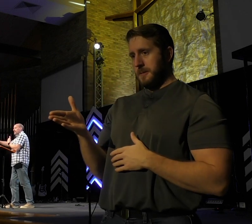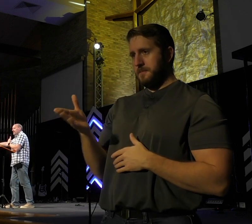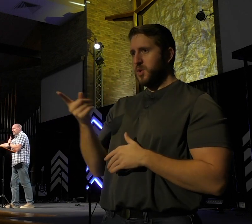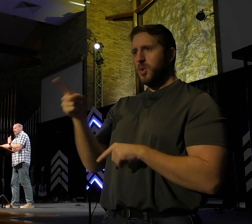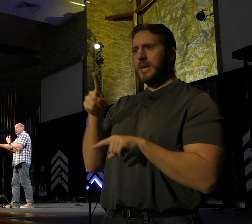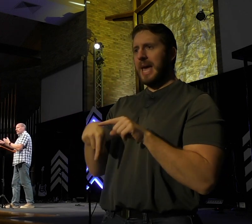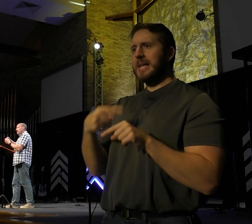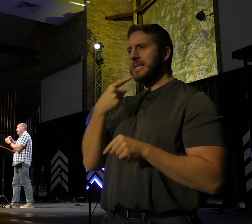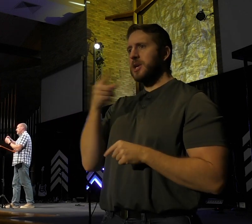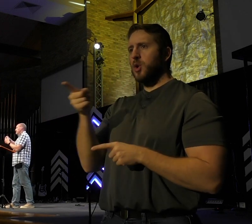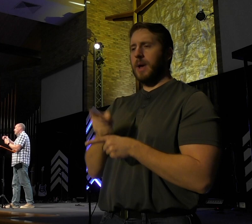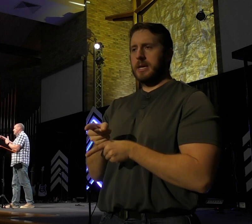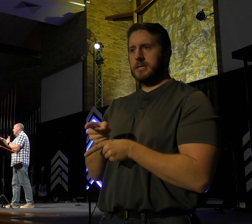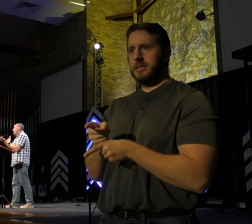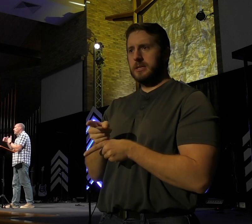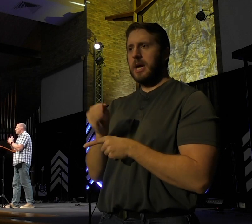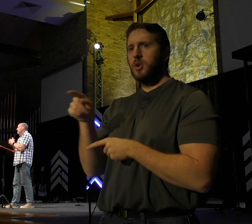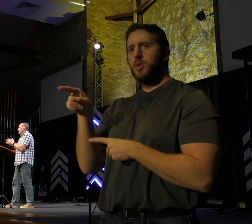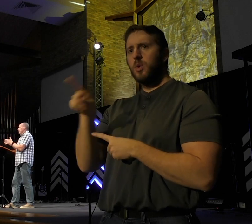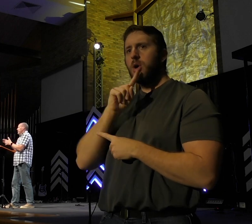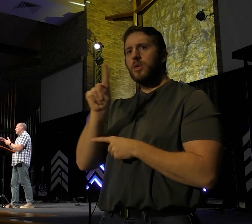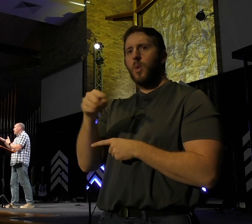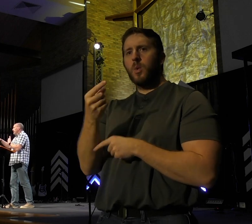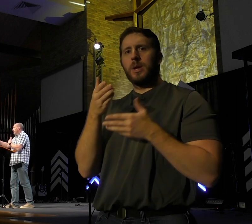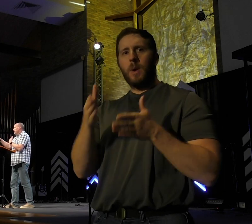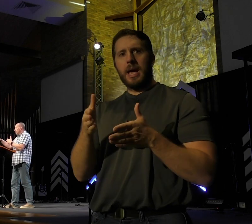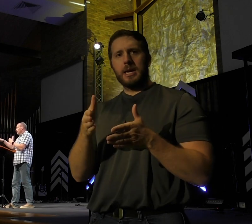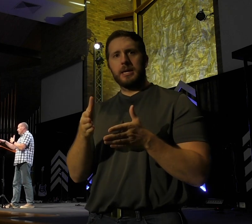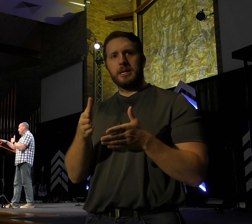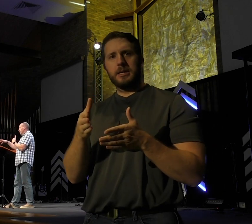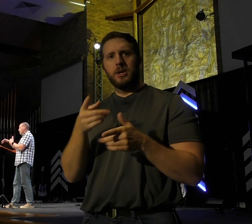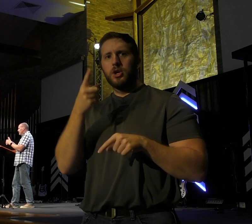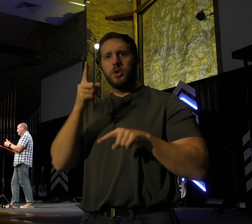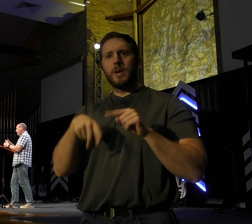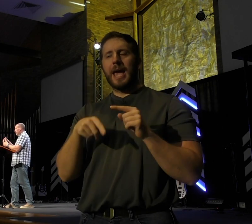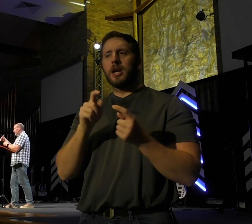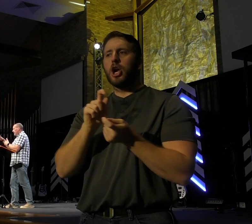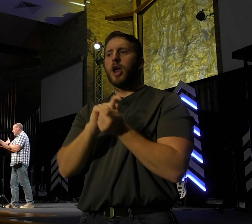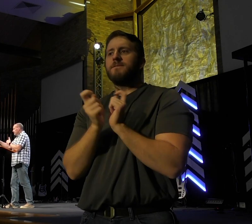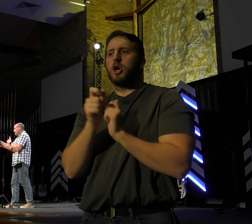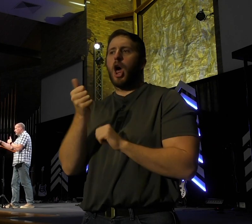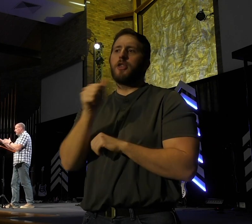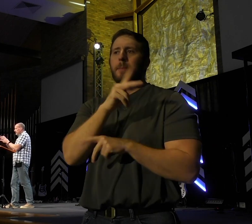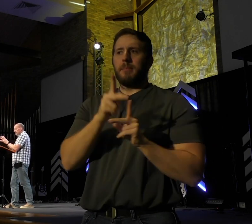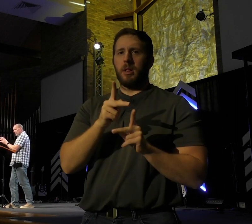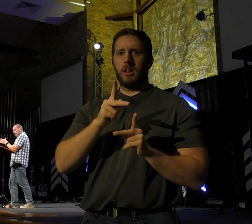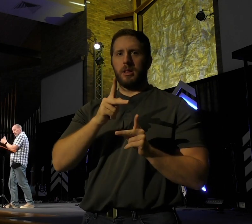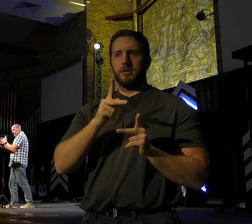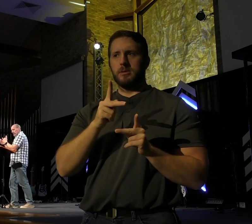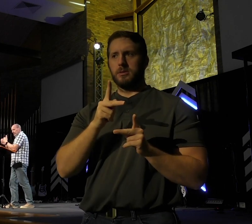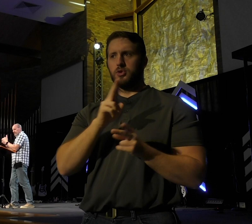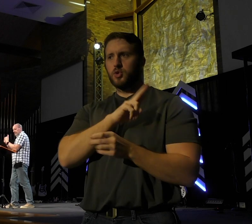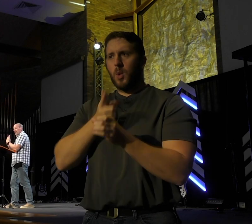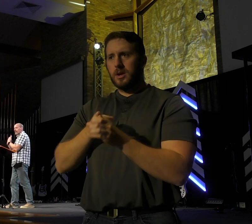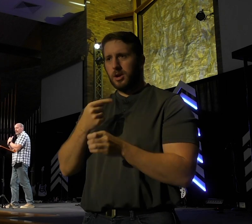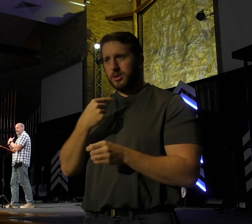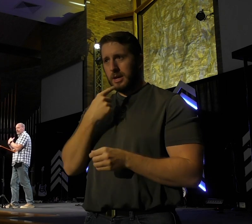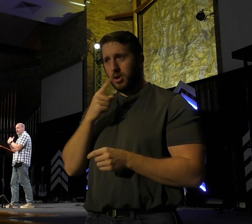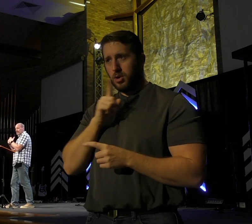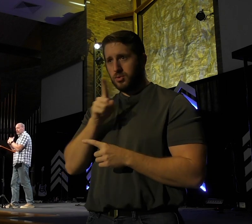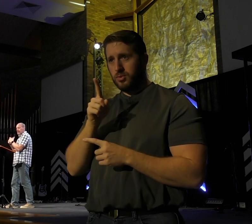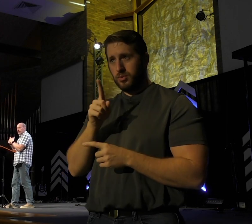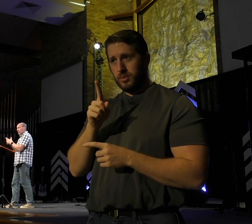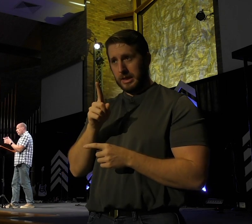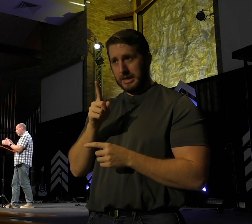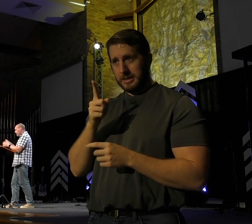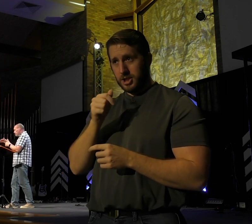you can't say that you're right and that you're the only way and you can't convert, when you actually are saying that, are you really being tolerant?